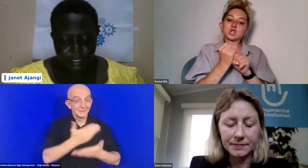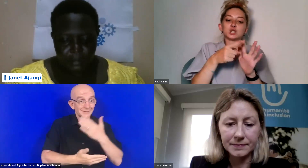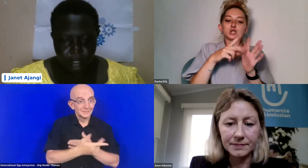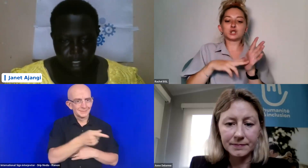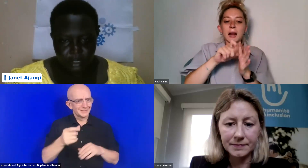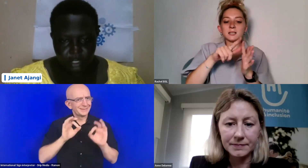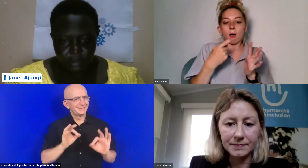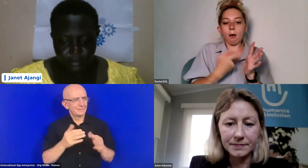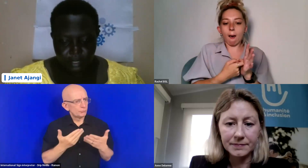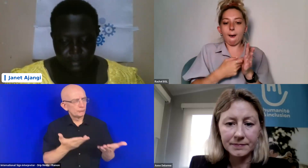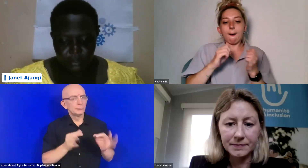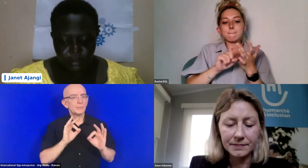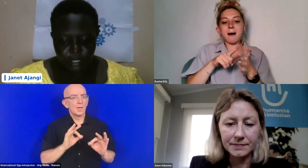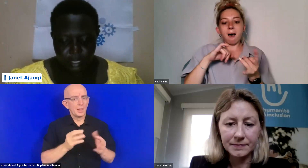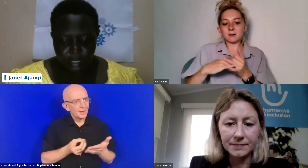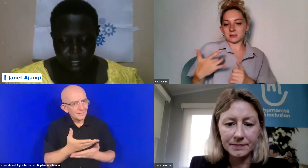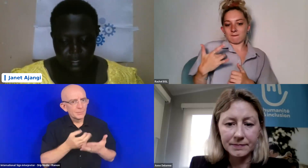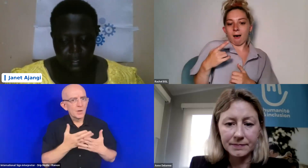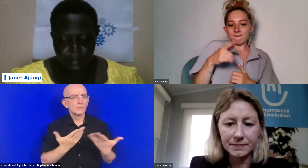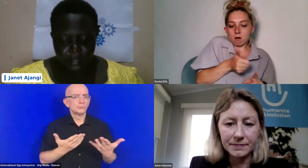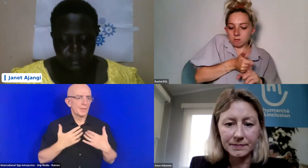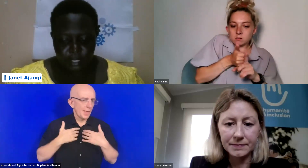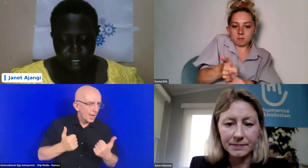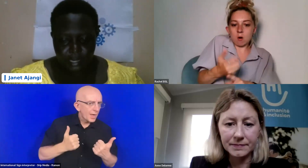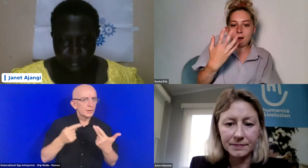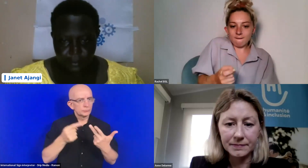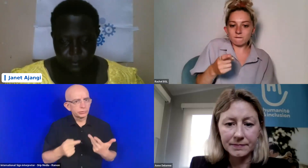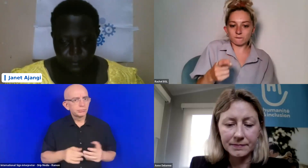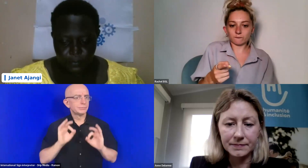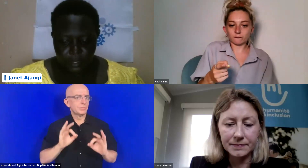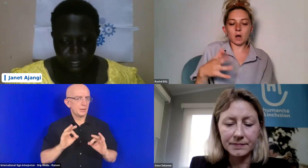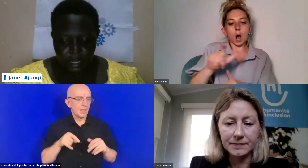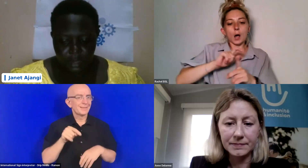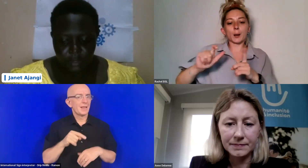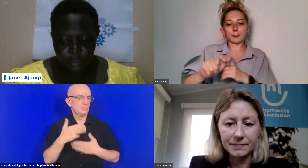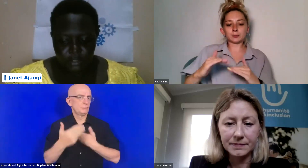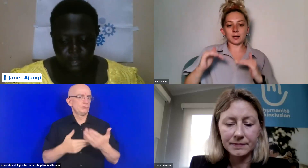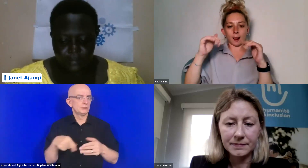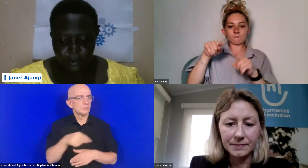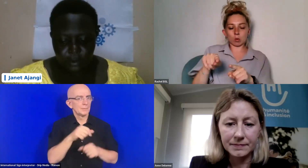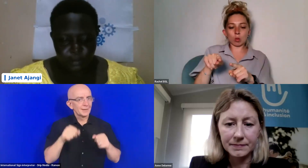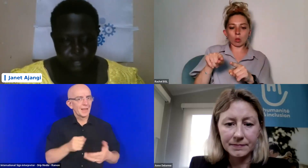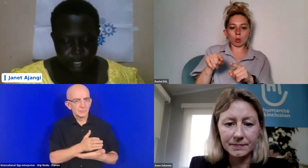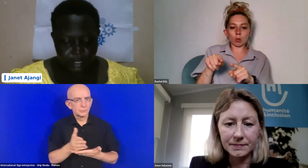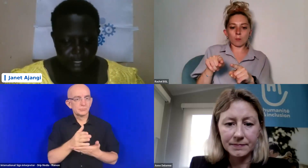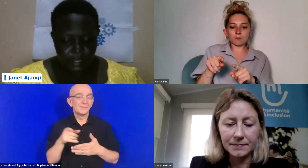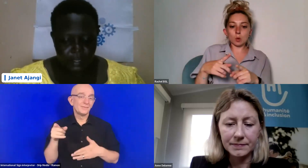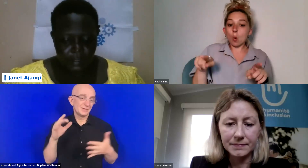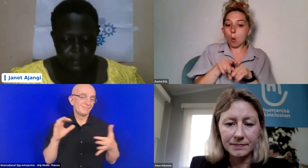been establishing GBV committees at the community level, and we also have focal